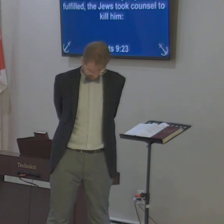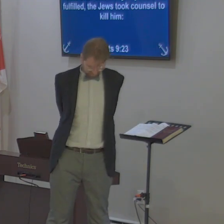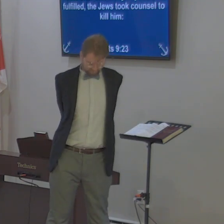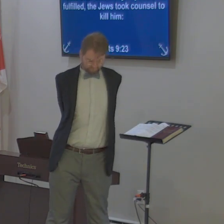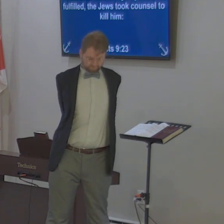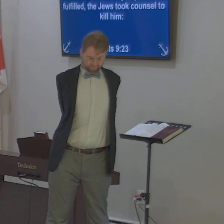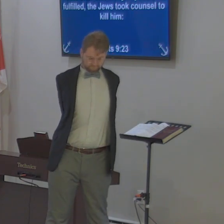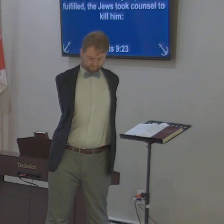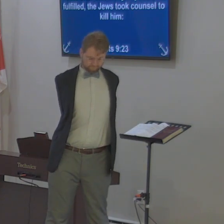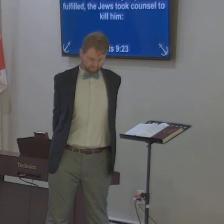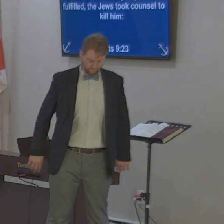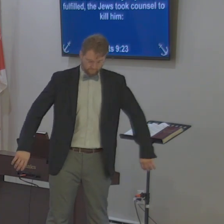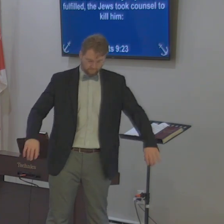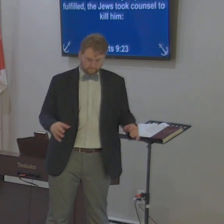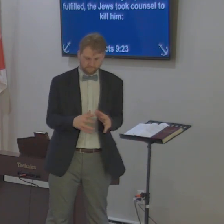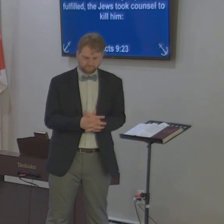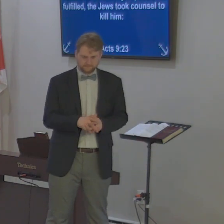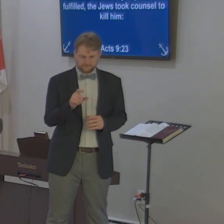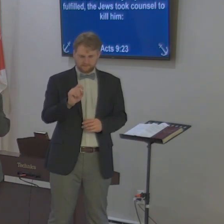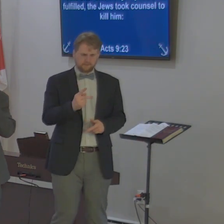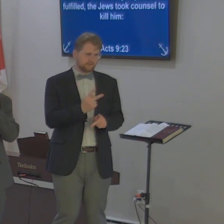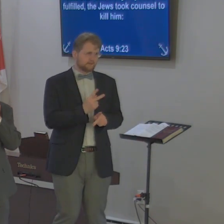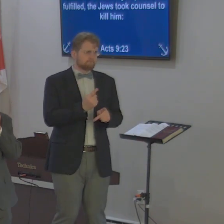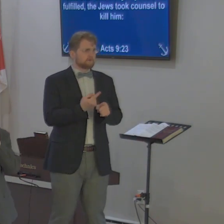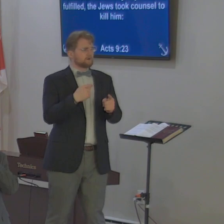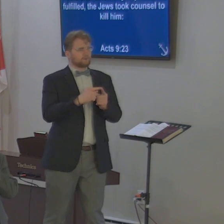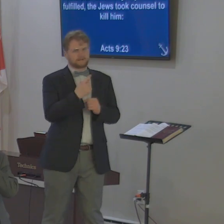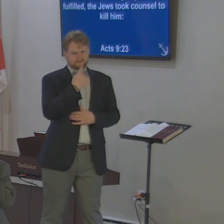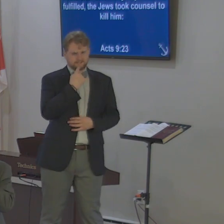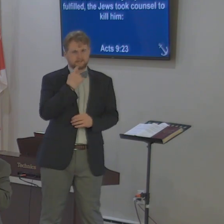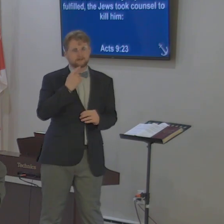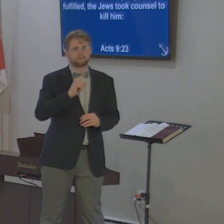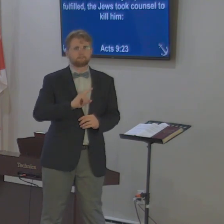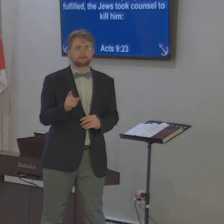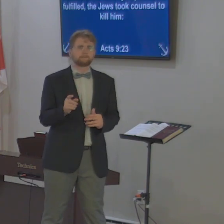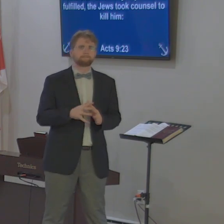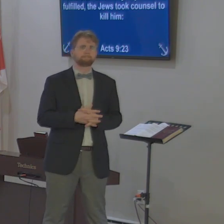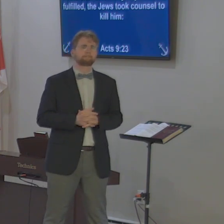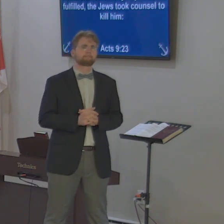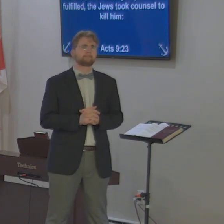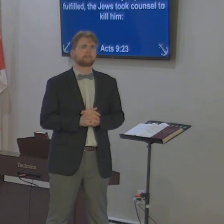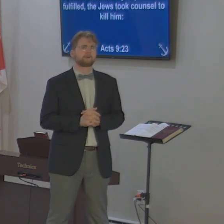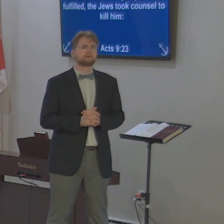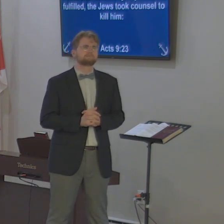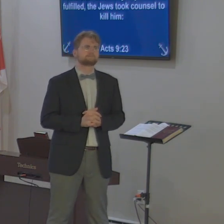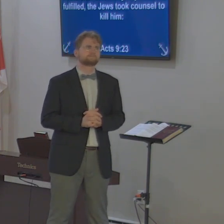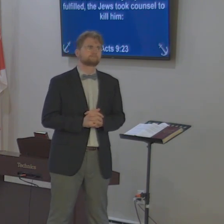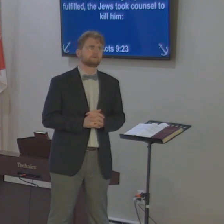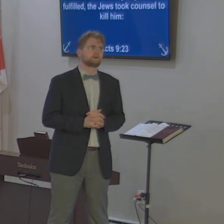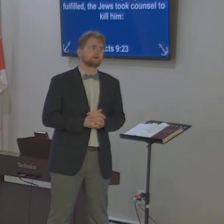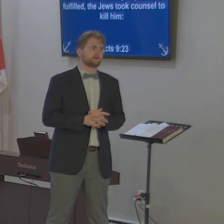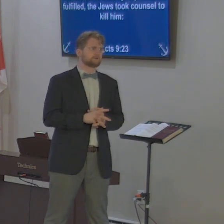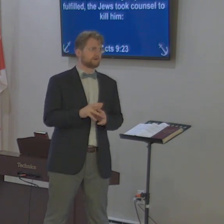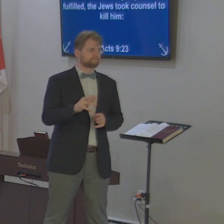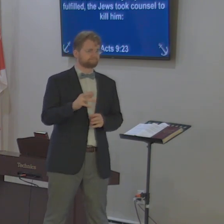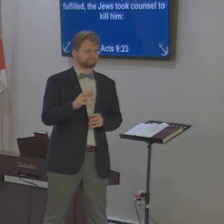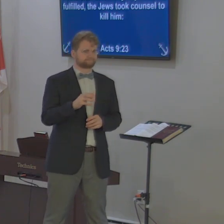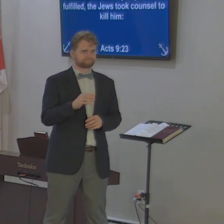23. Now, I got to be careful when I say this, but there's the supernatural hand of God, right?